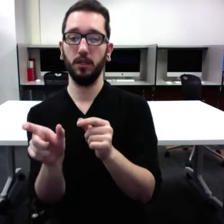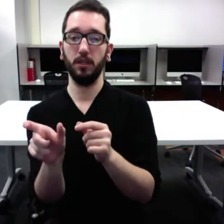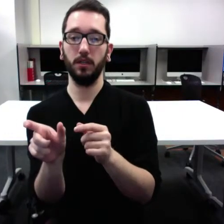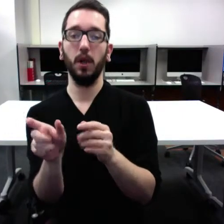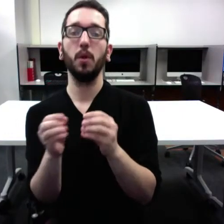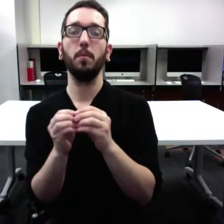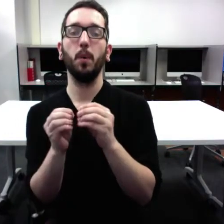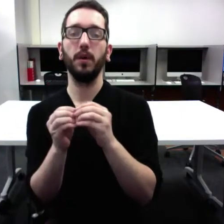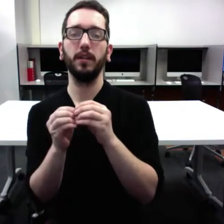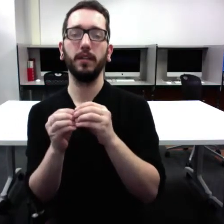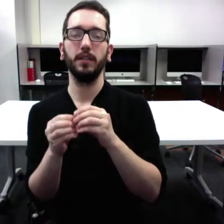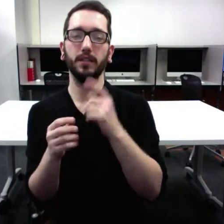specific.